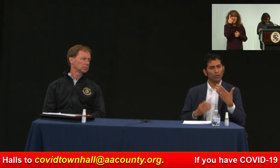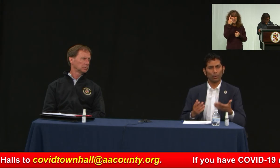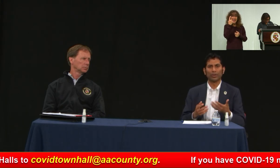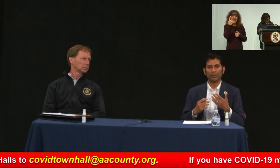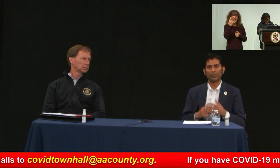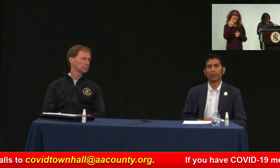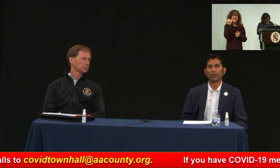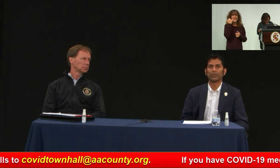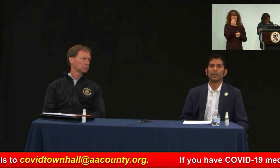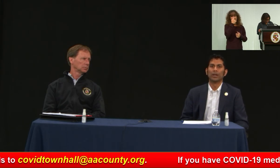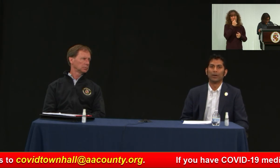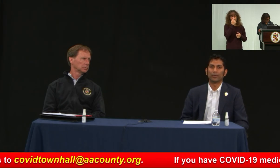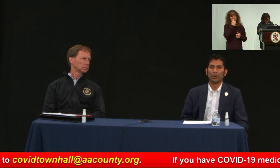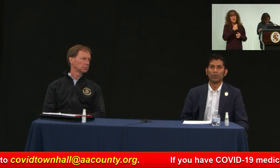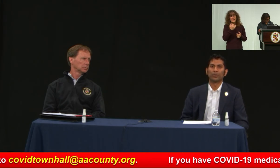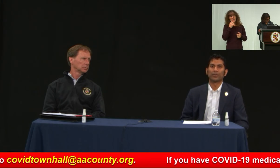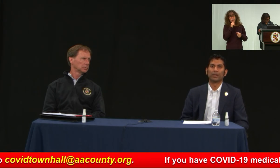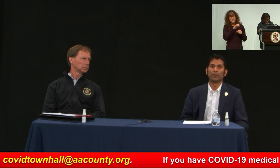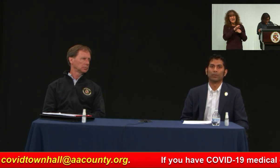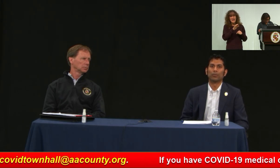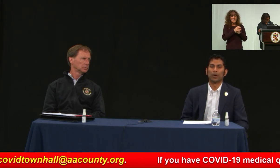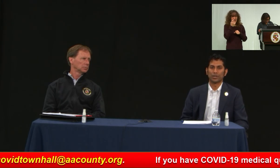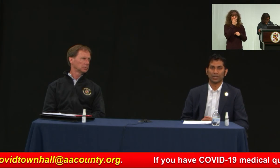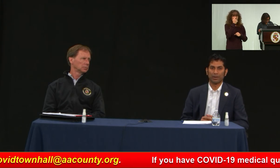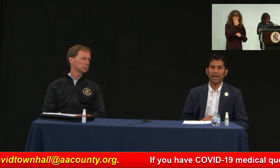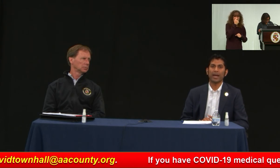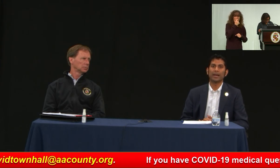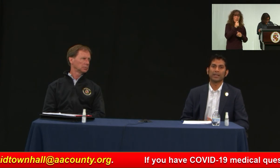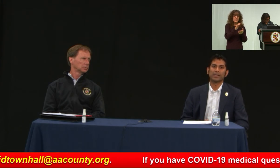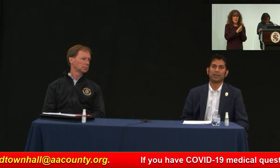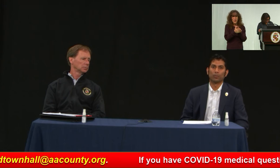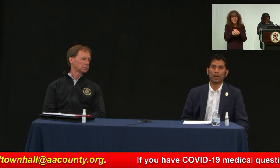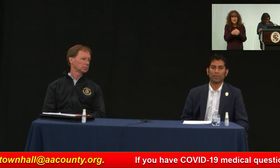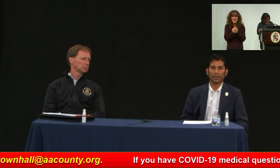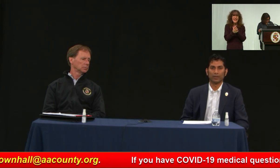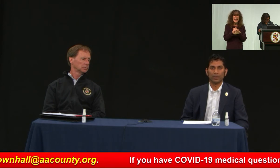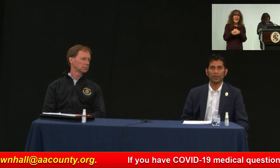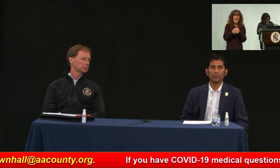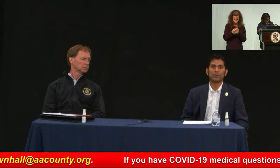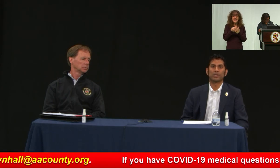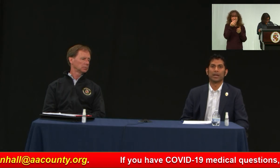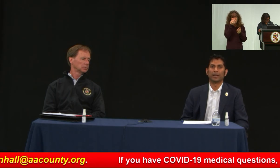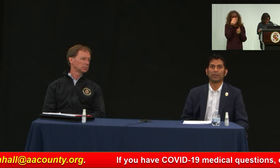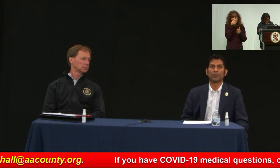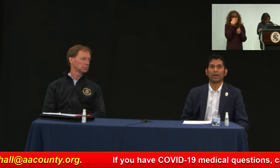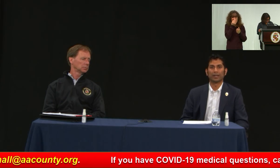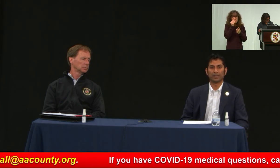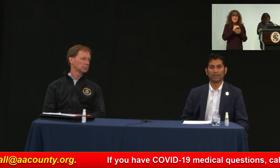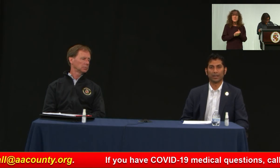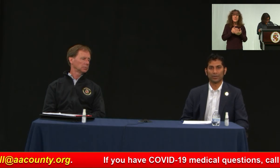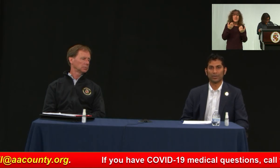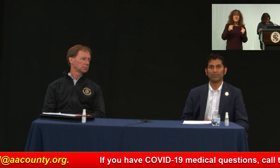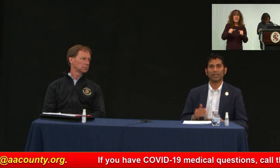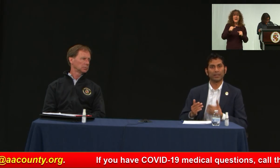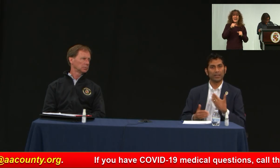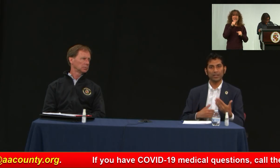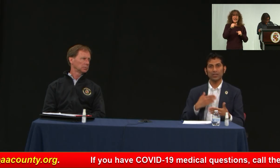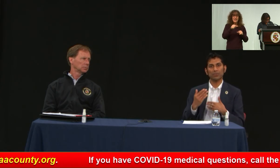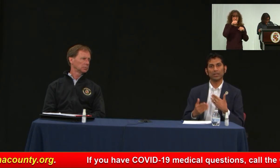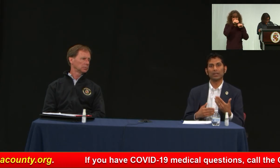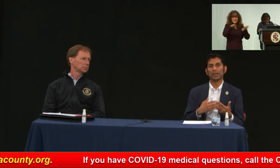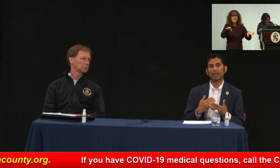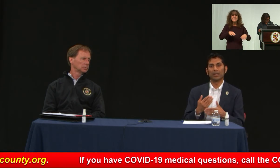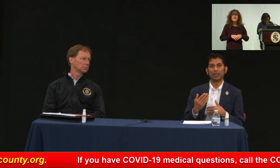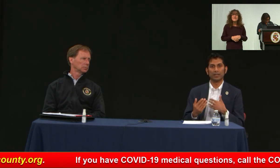colds, if they're old enough, of course, of colds and washing their hands and wiping their nose and trying not to get others infected. And